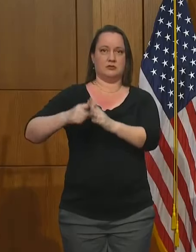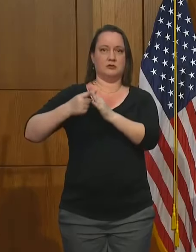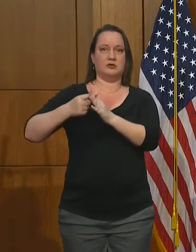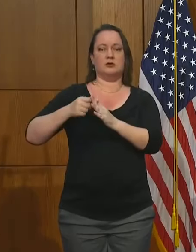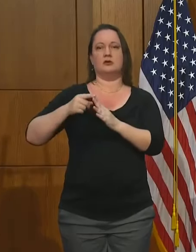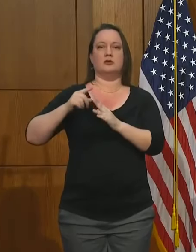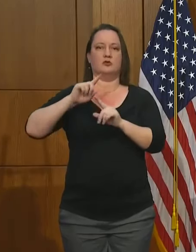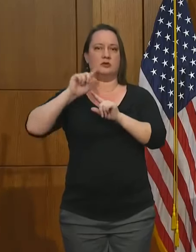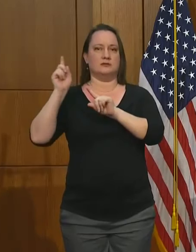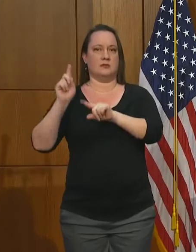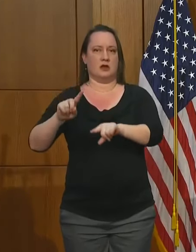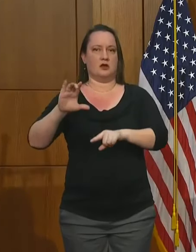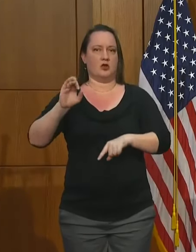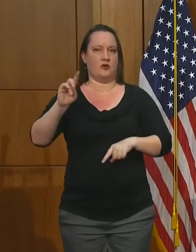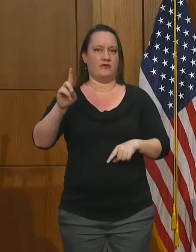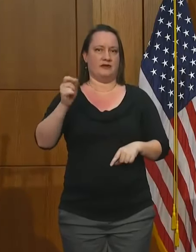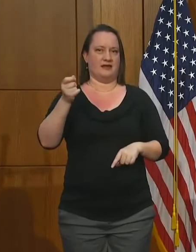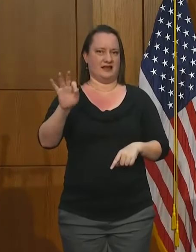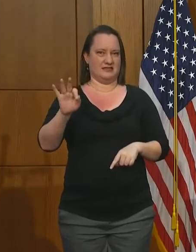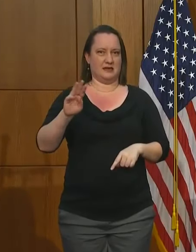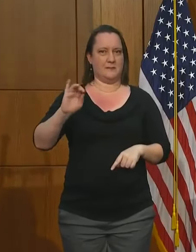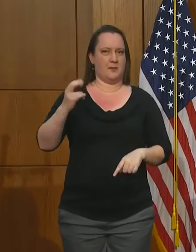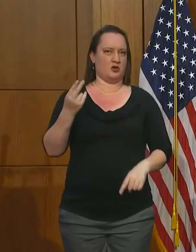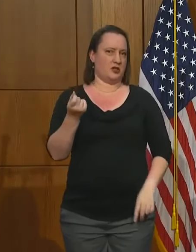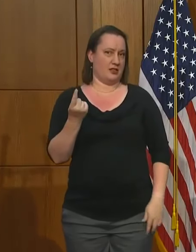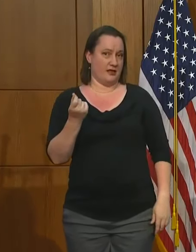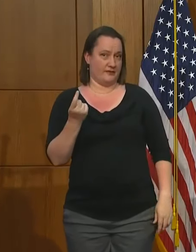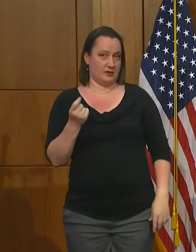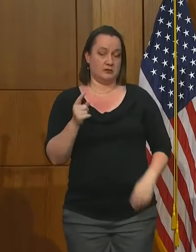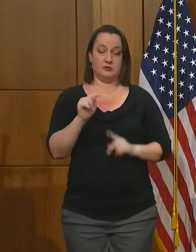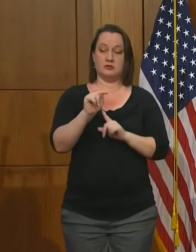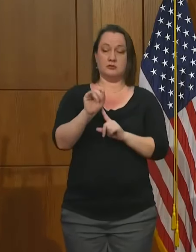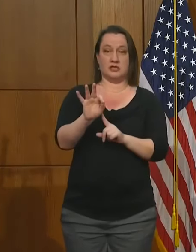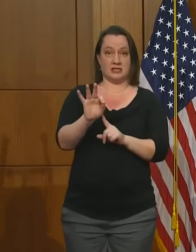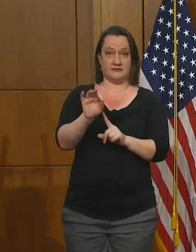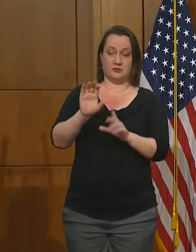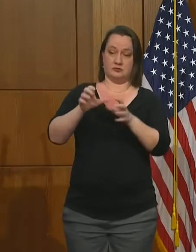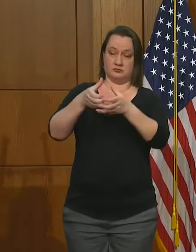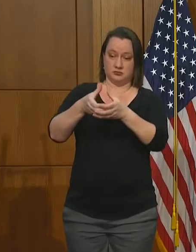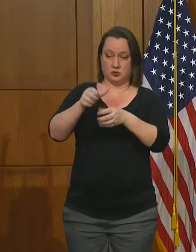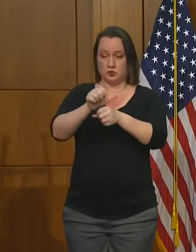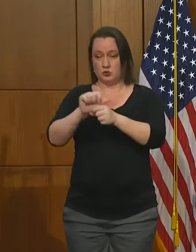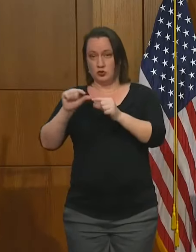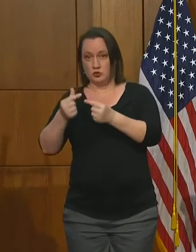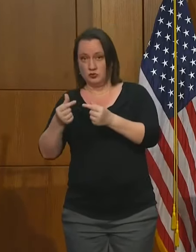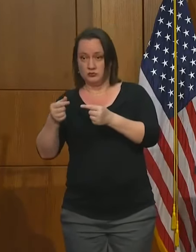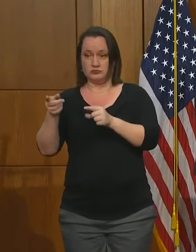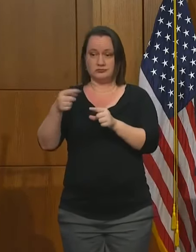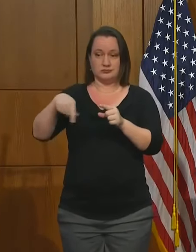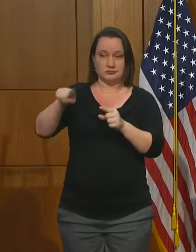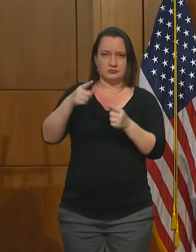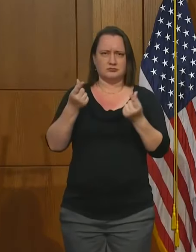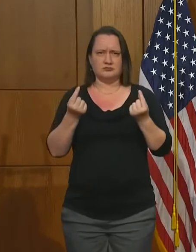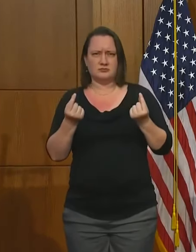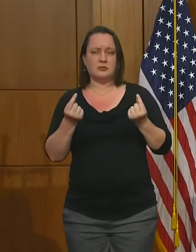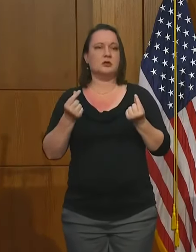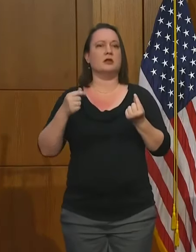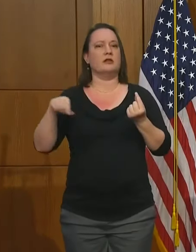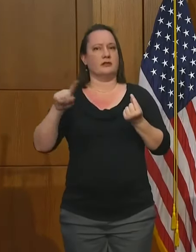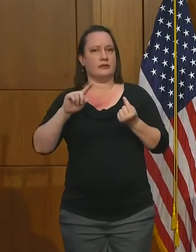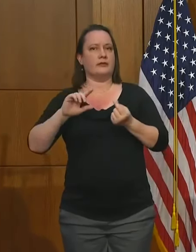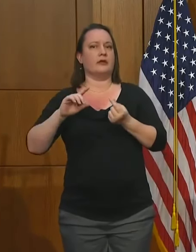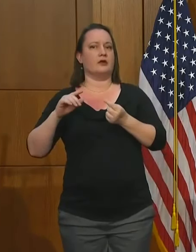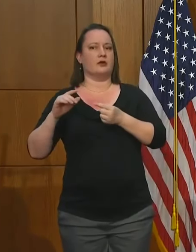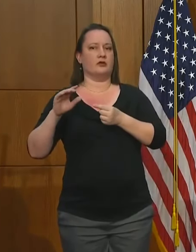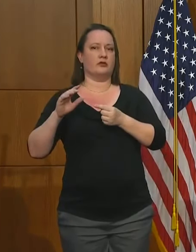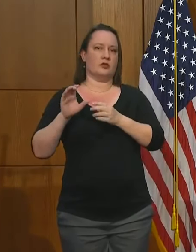COVID-19 response on March 11th. The purpose of the task force and the working group is to serve as the Commonwealth's